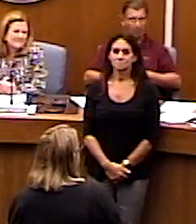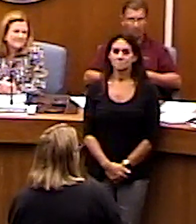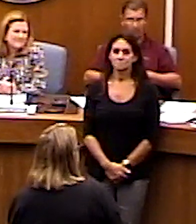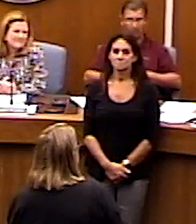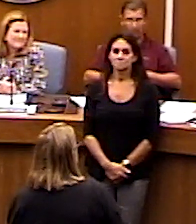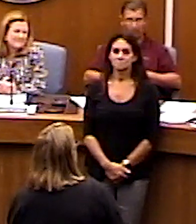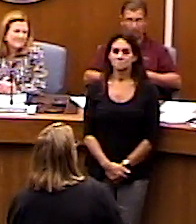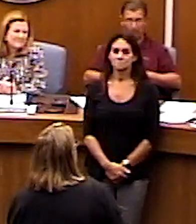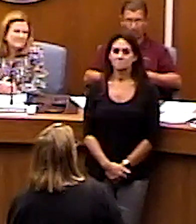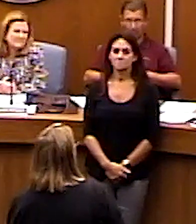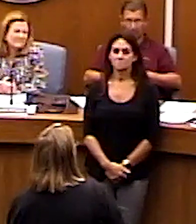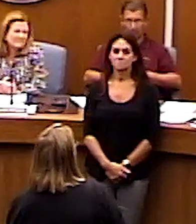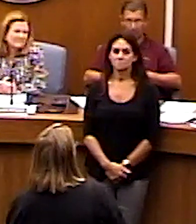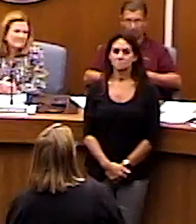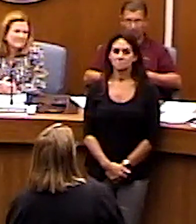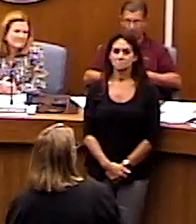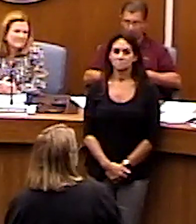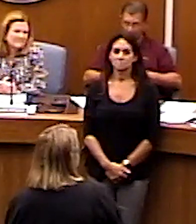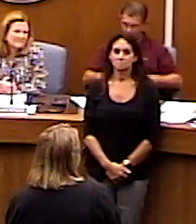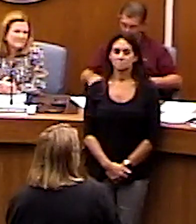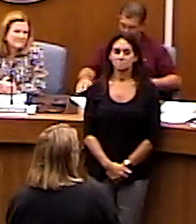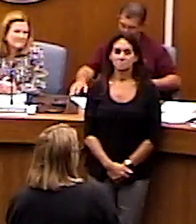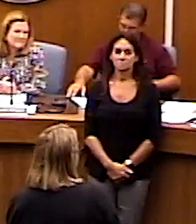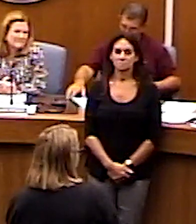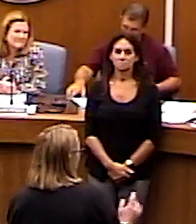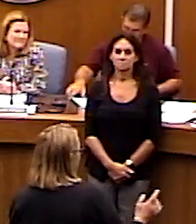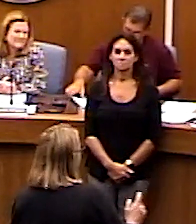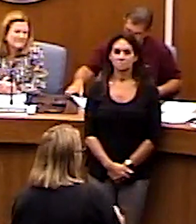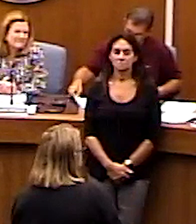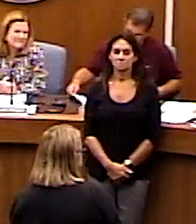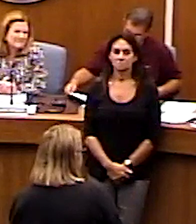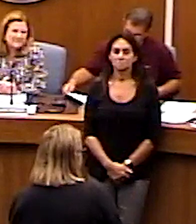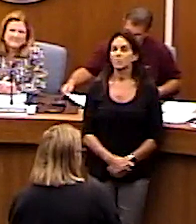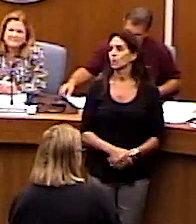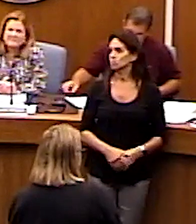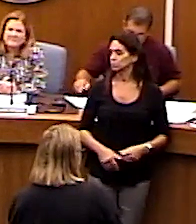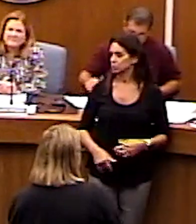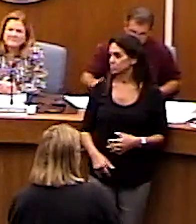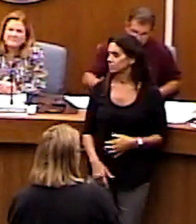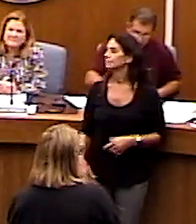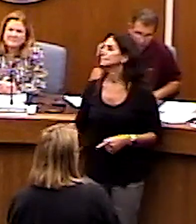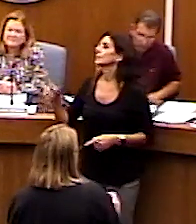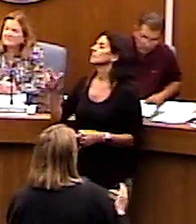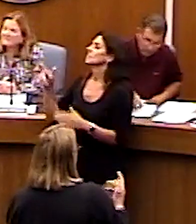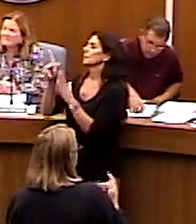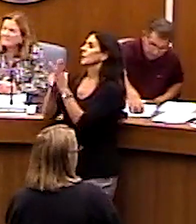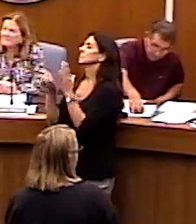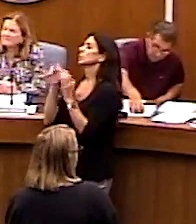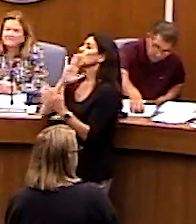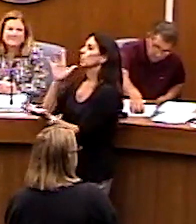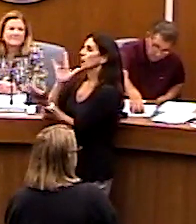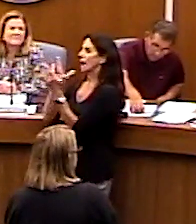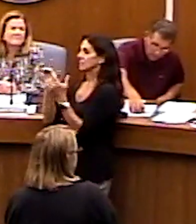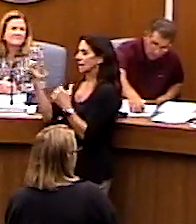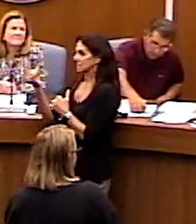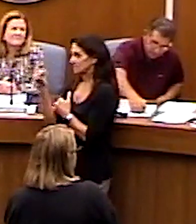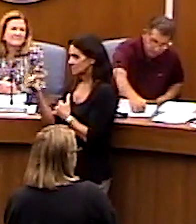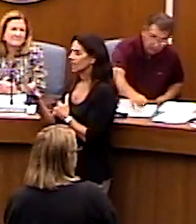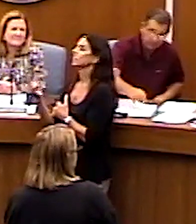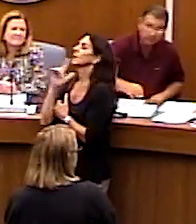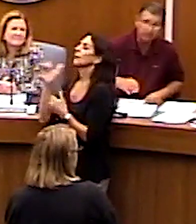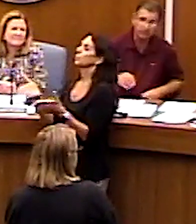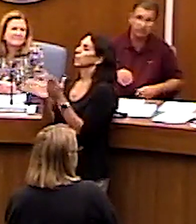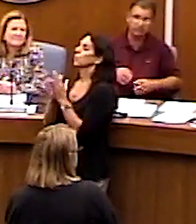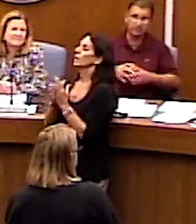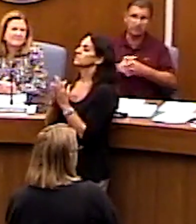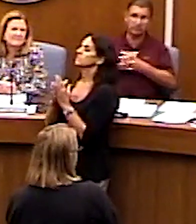it's a policy that they would contact somebody or they want to attend that activity and request the